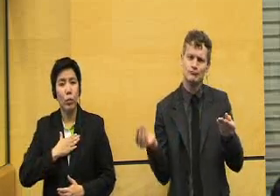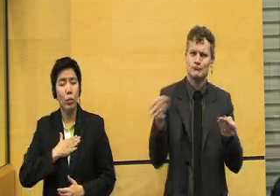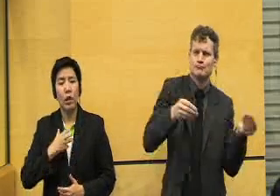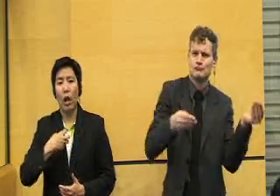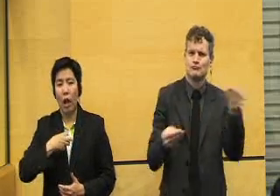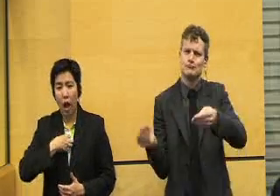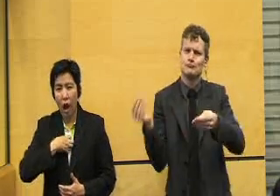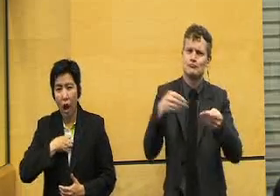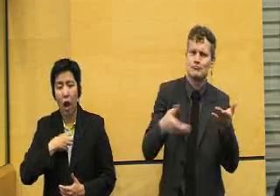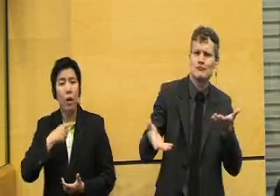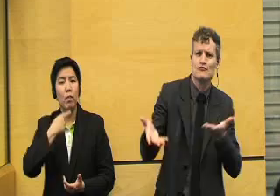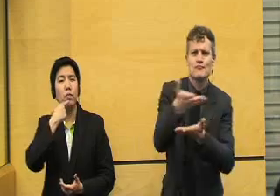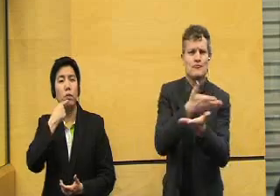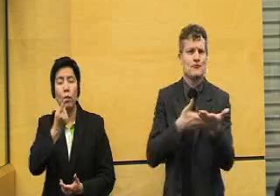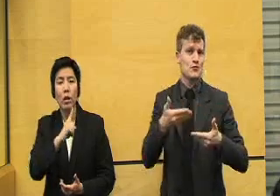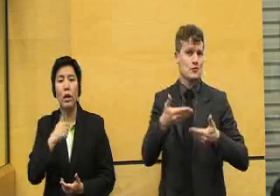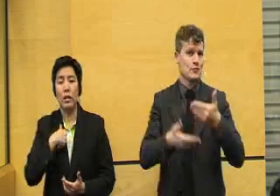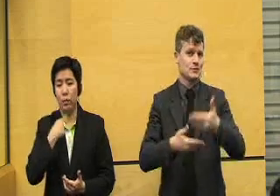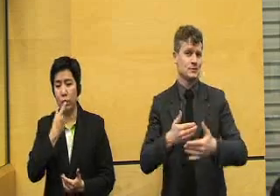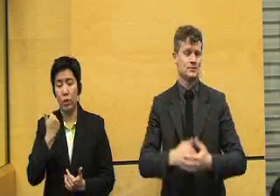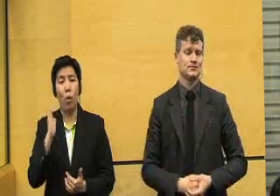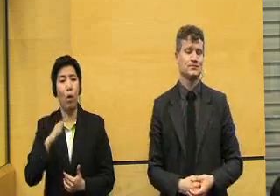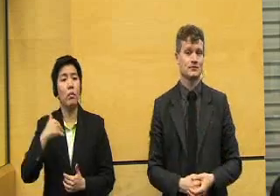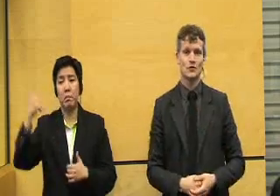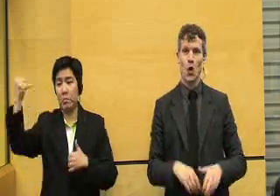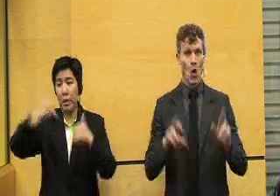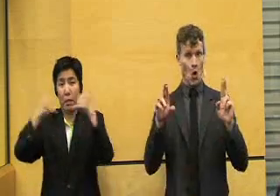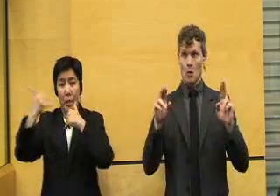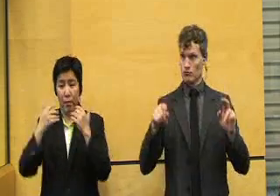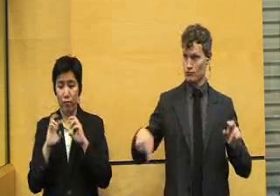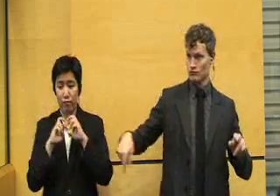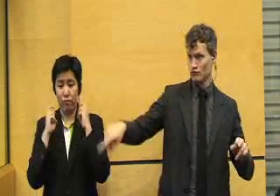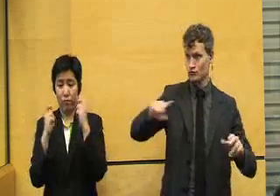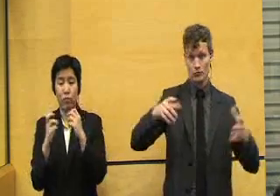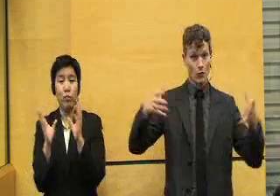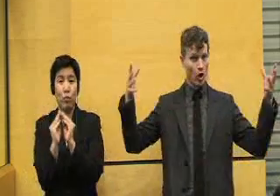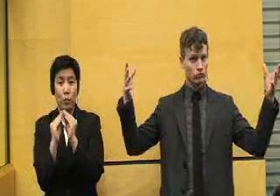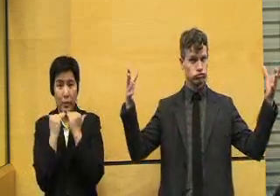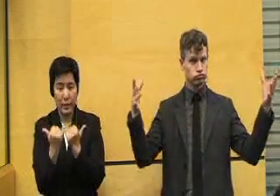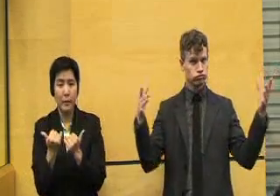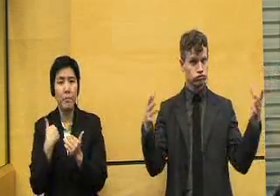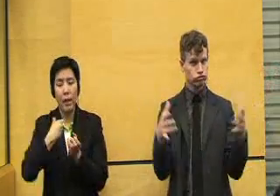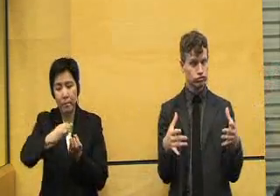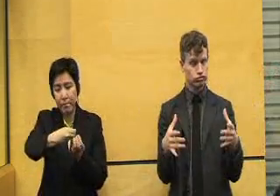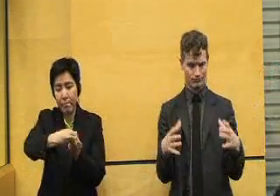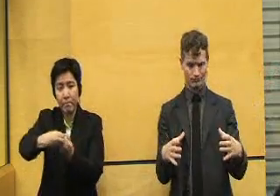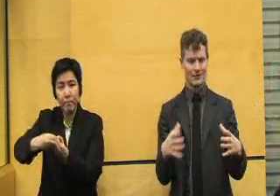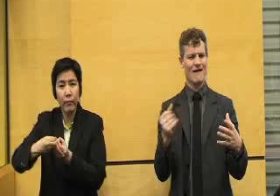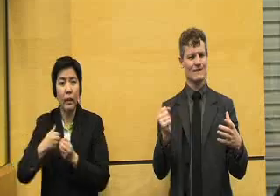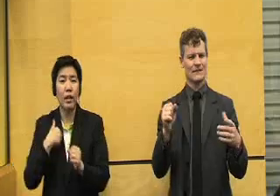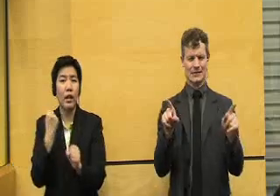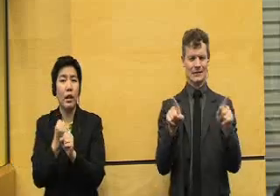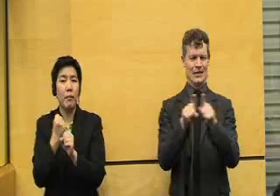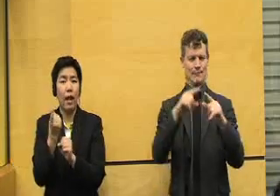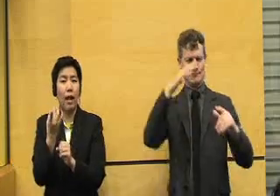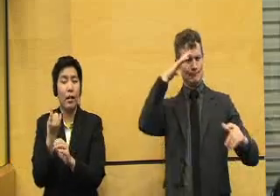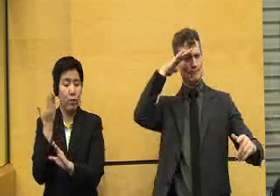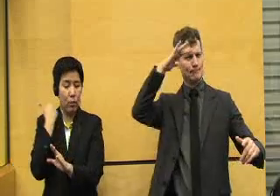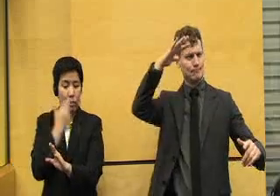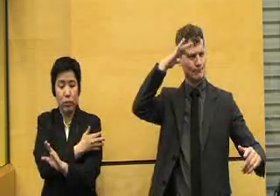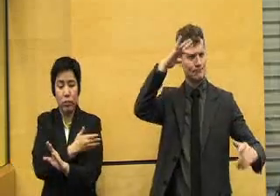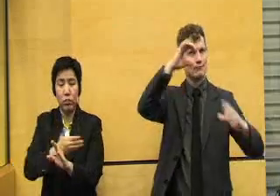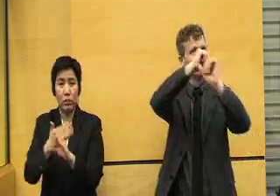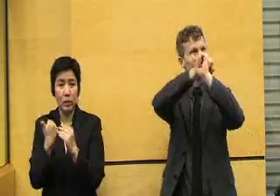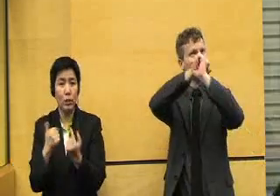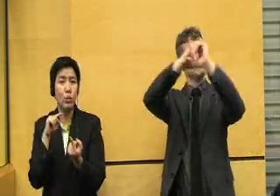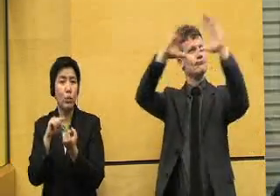as we share the transformative vision of the Convention on the Rights of Persons with Disabilities as a